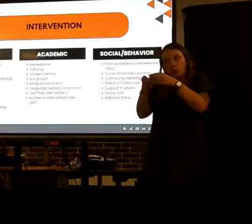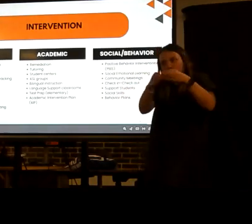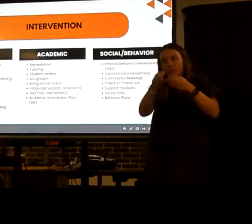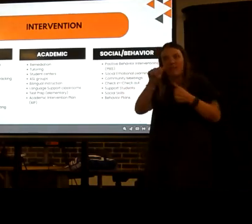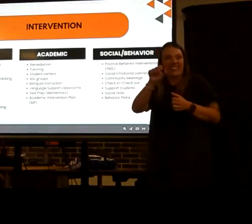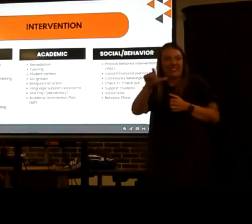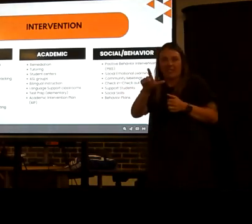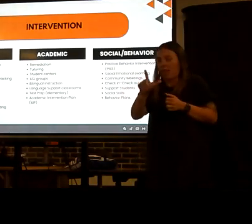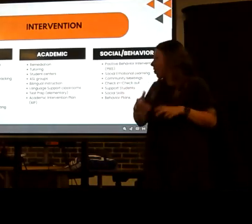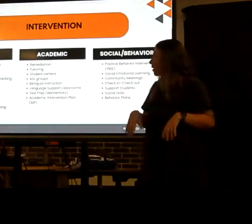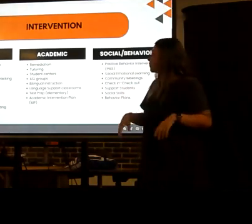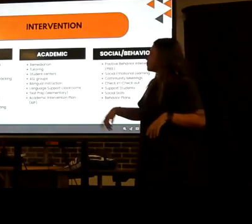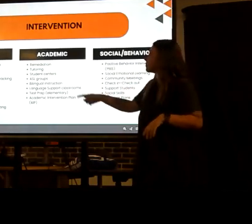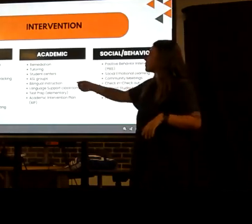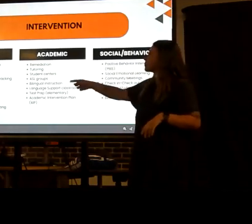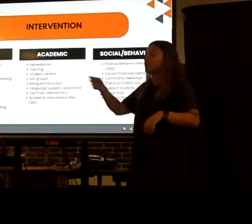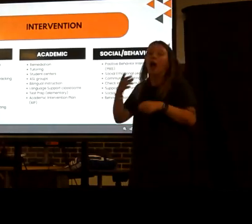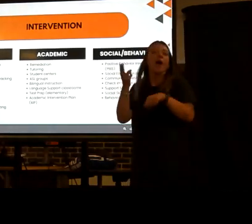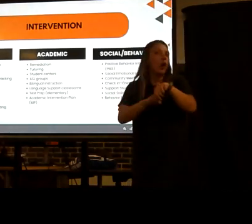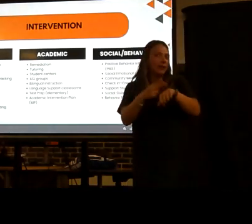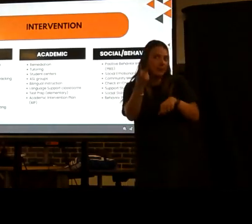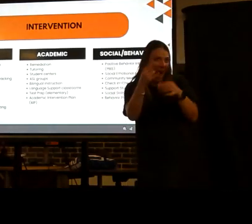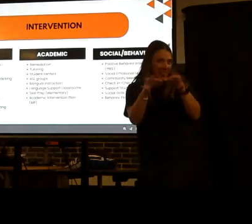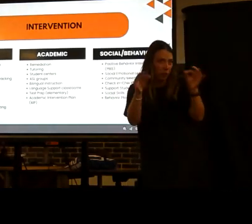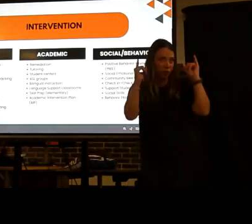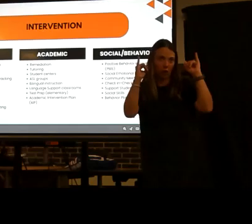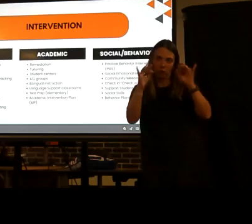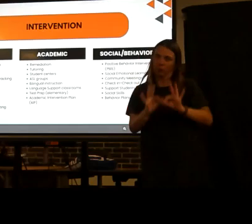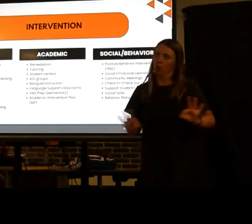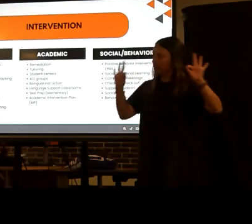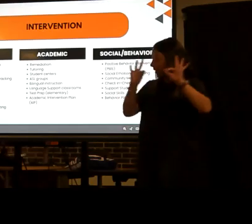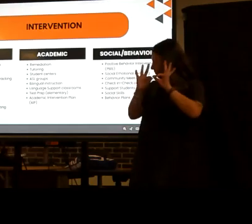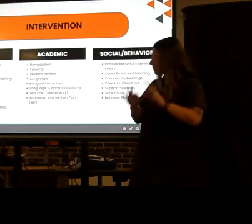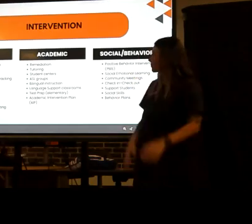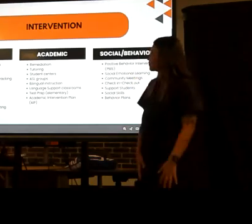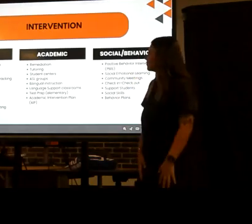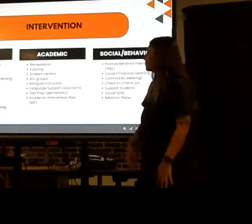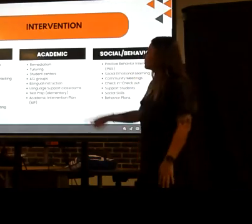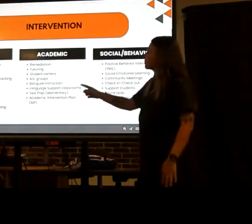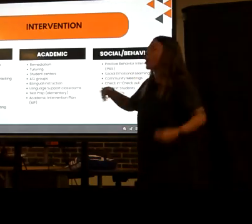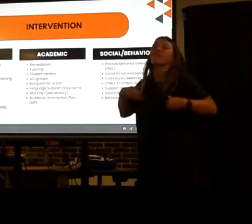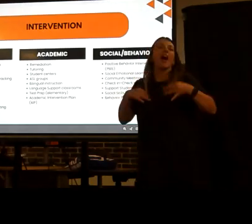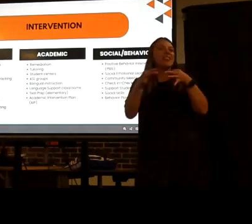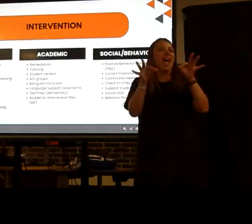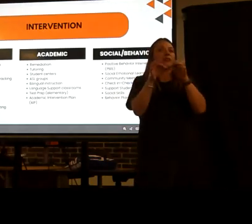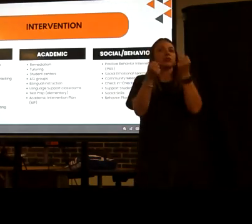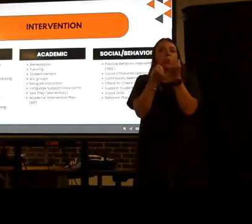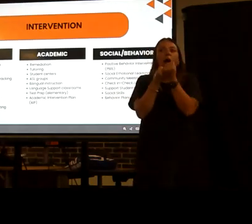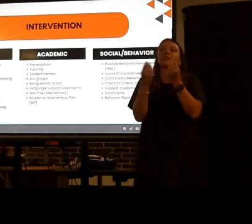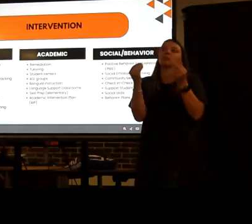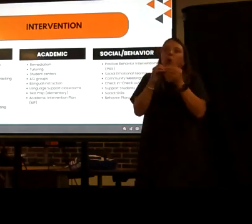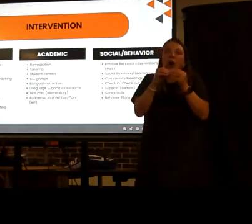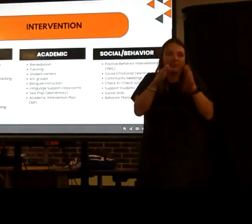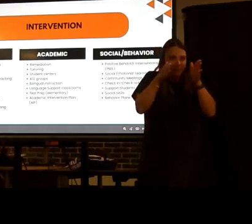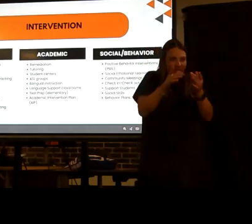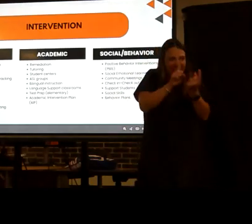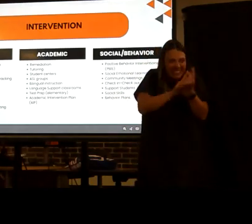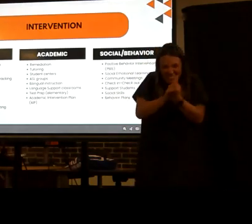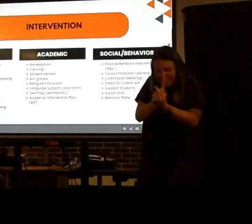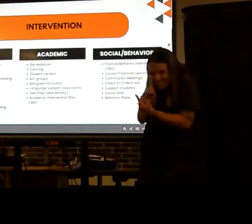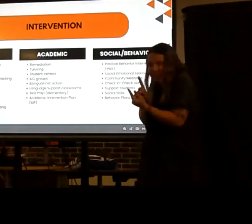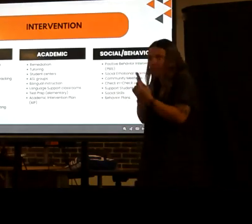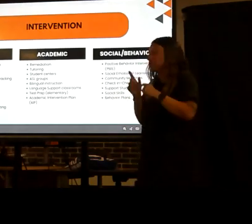Sign Language within those groups, and then they can acquire a lot more easily. We have bilingual instruction. We have